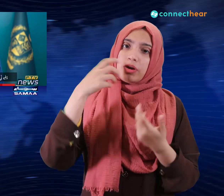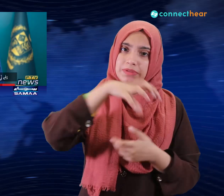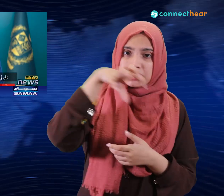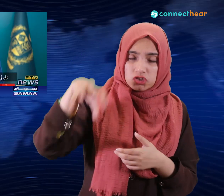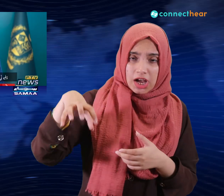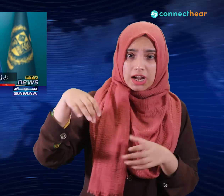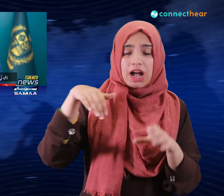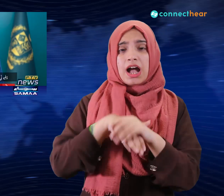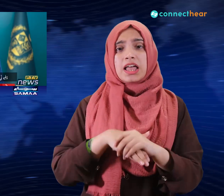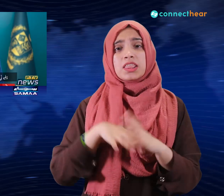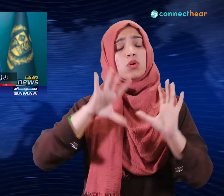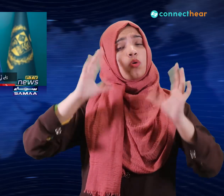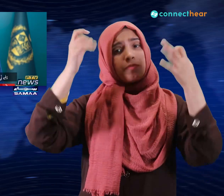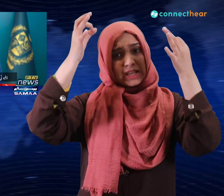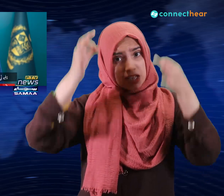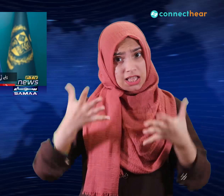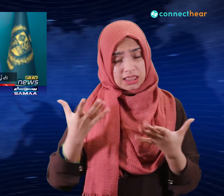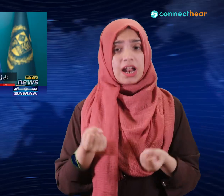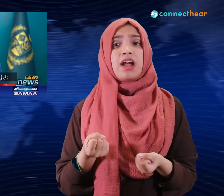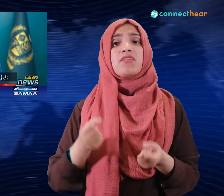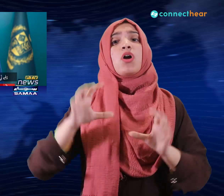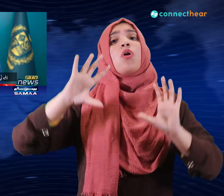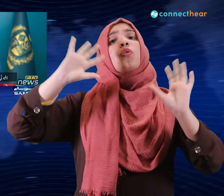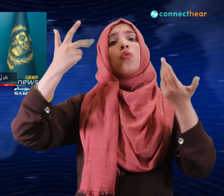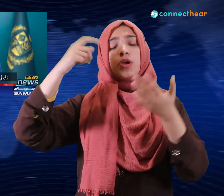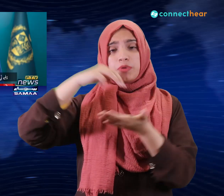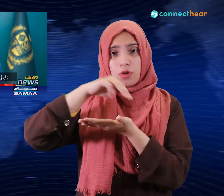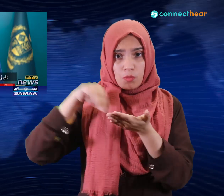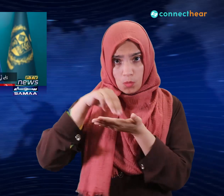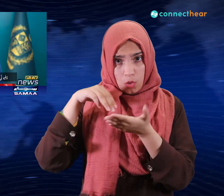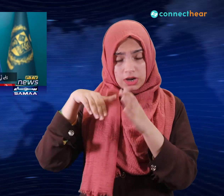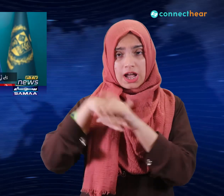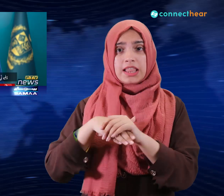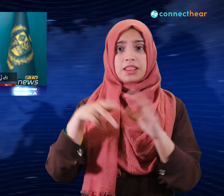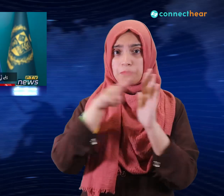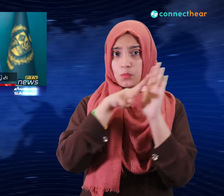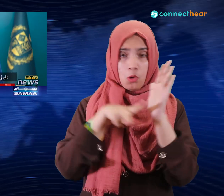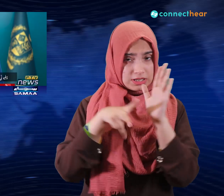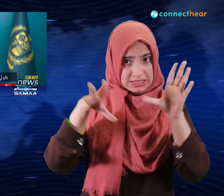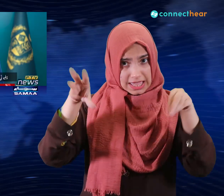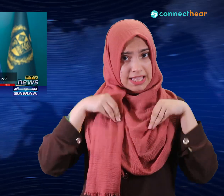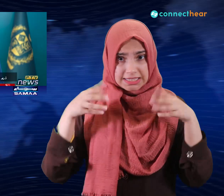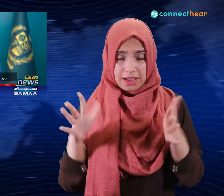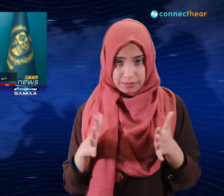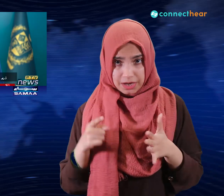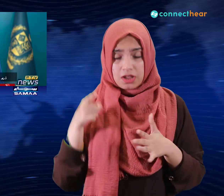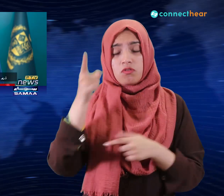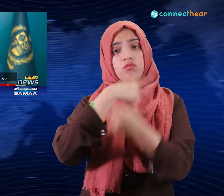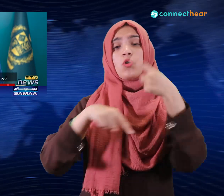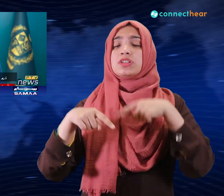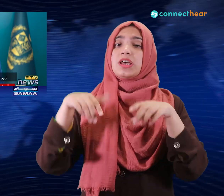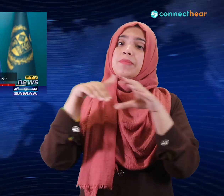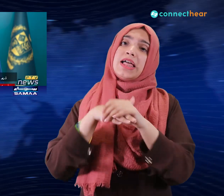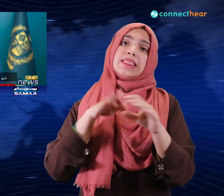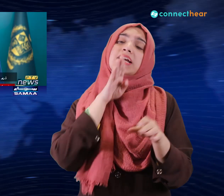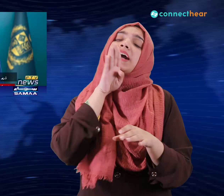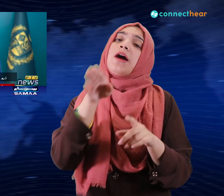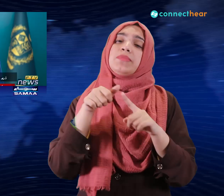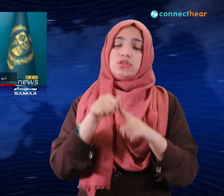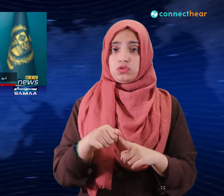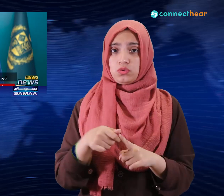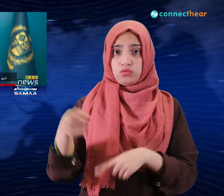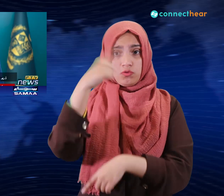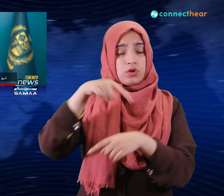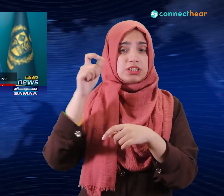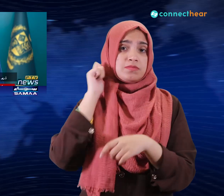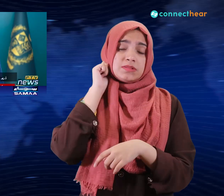Protectionist measures erected by some major economies in violation of the WTO agreements must be